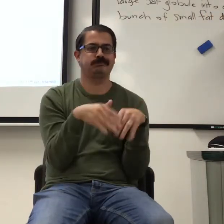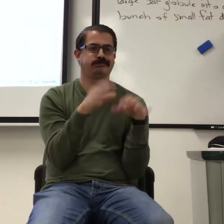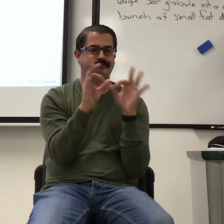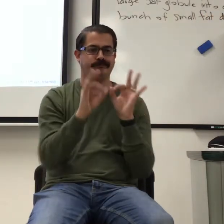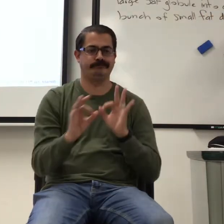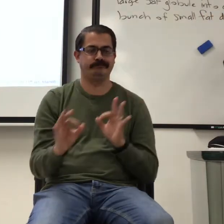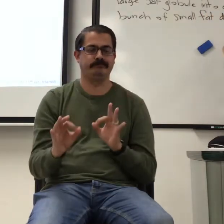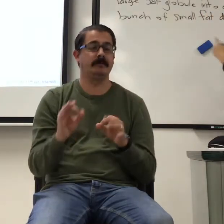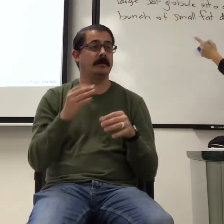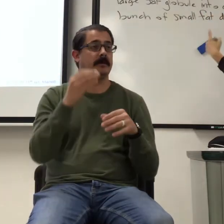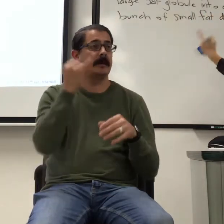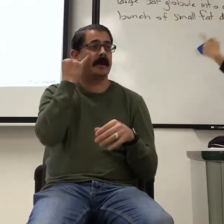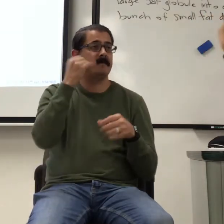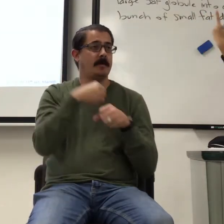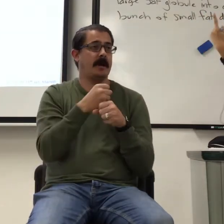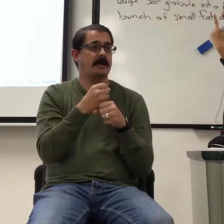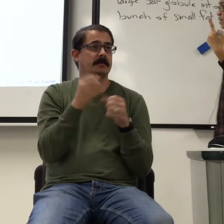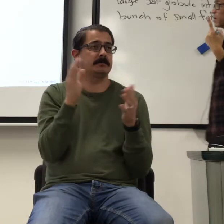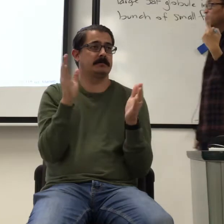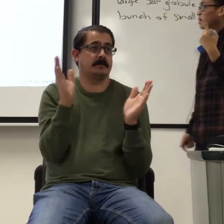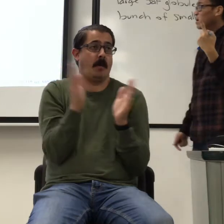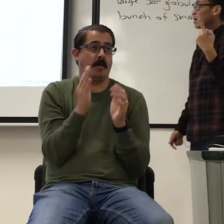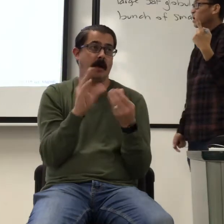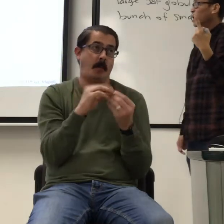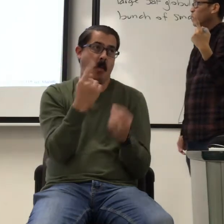Making them smaller, you're, again, number one,